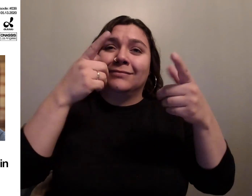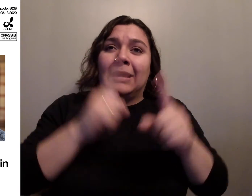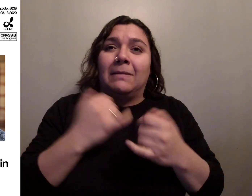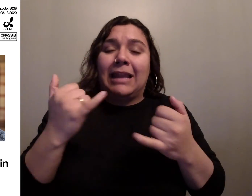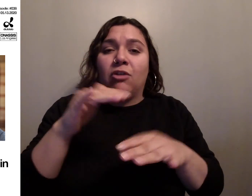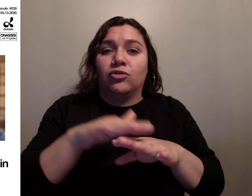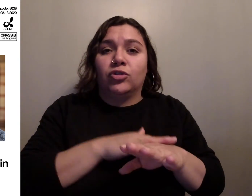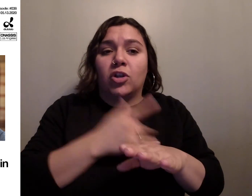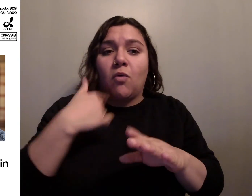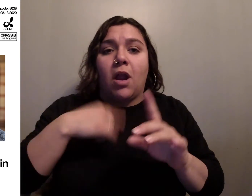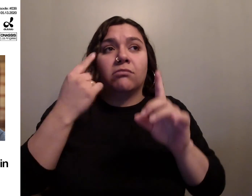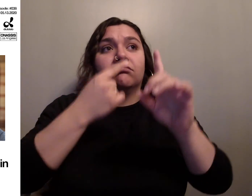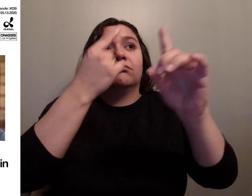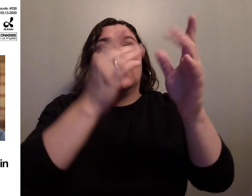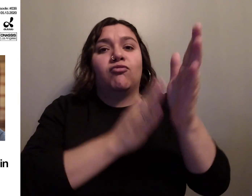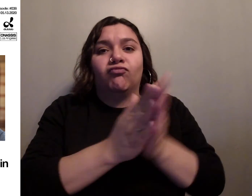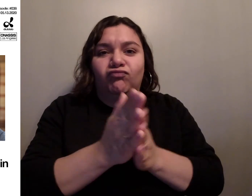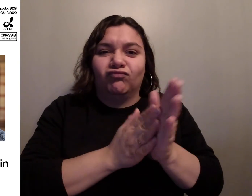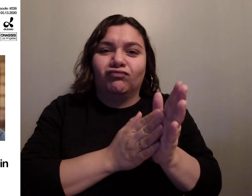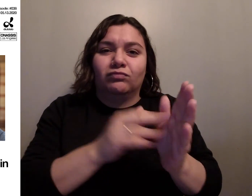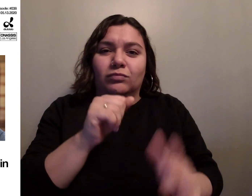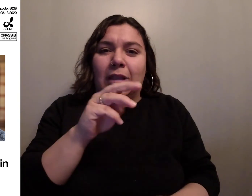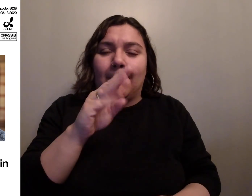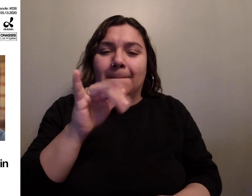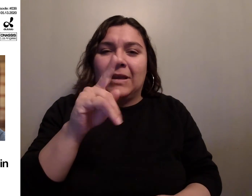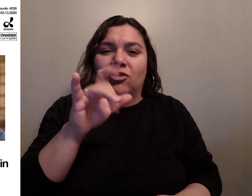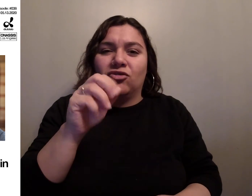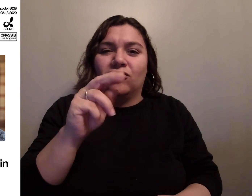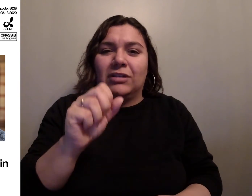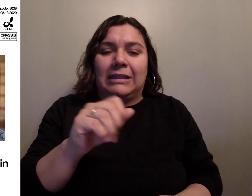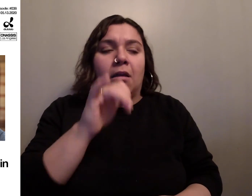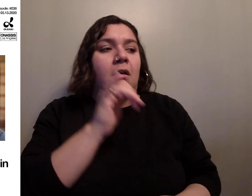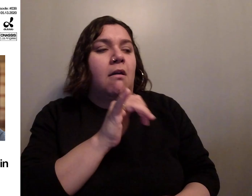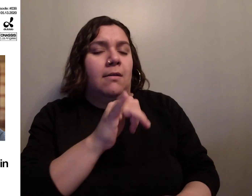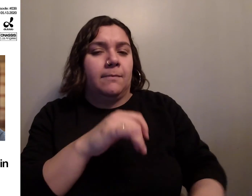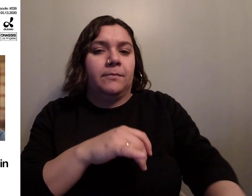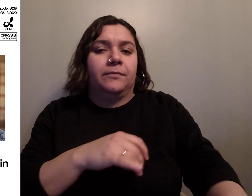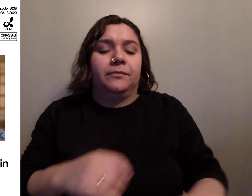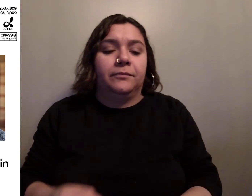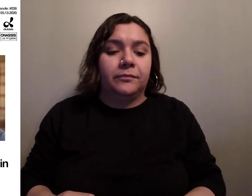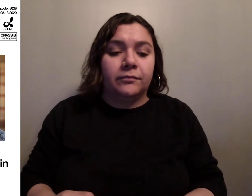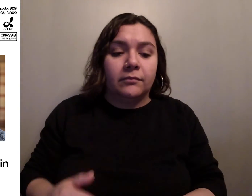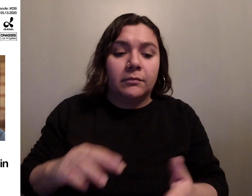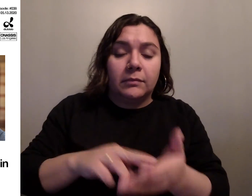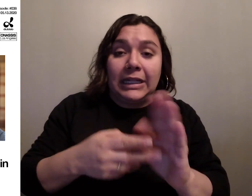people's eyes to by slowing the rate of our ambitions.